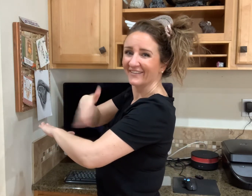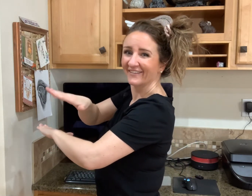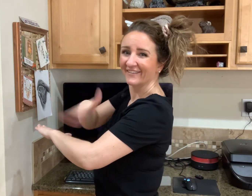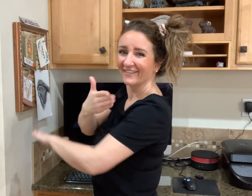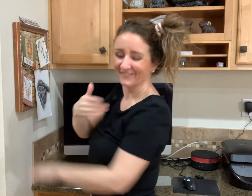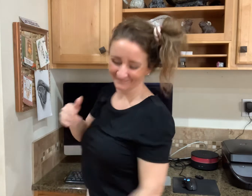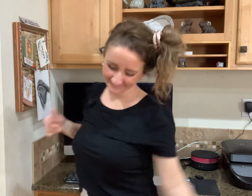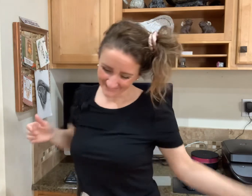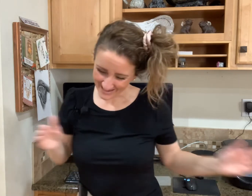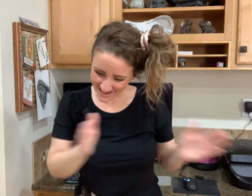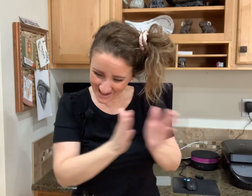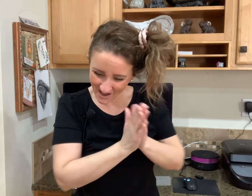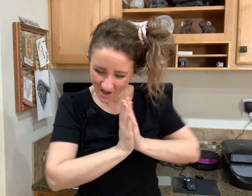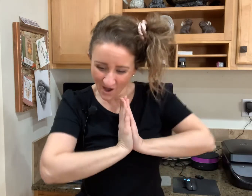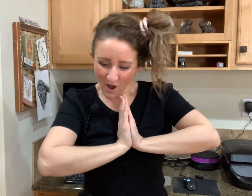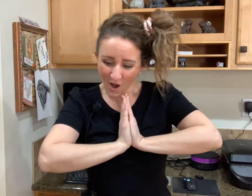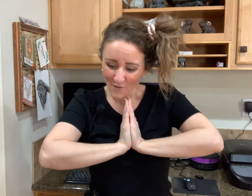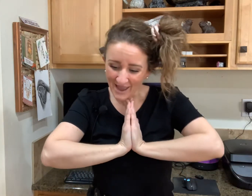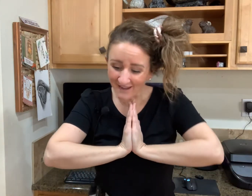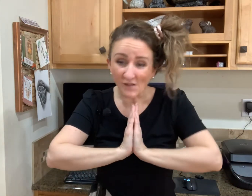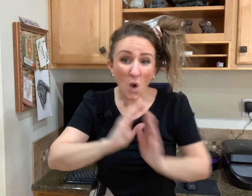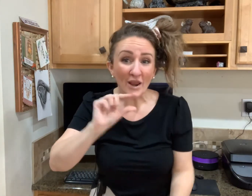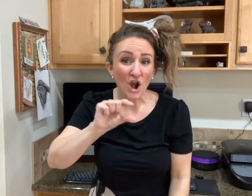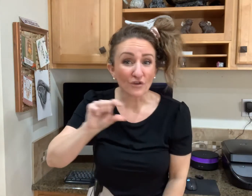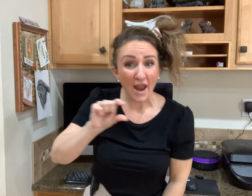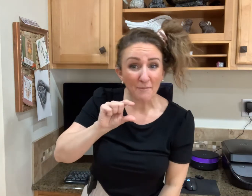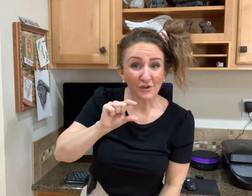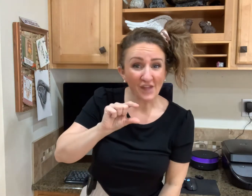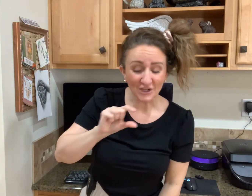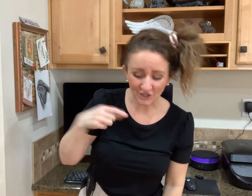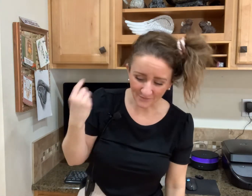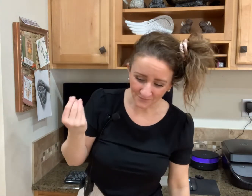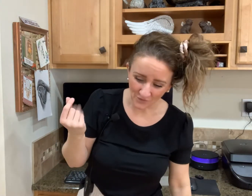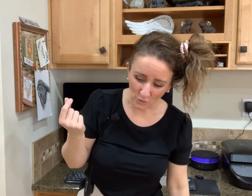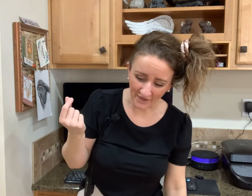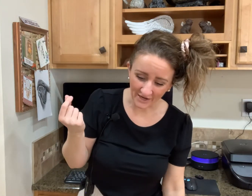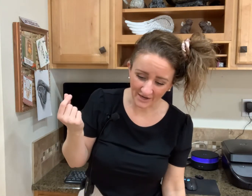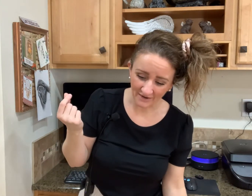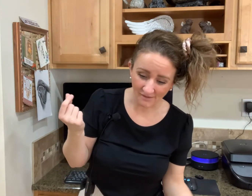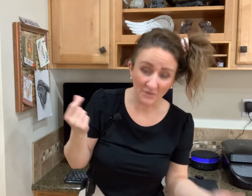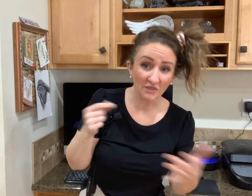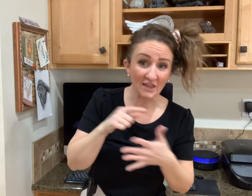Good. Okay, so in our grammar section, some of the things we